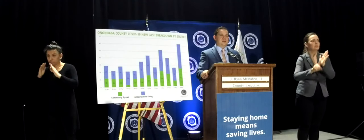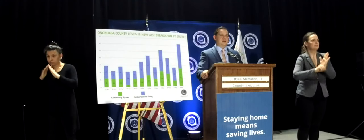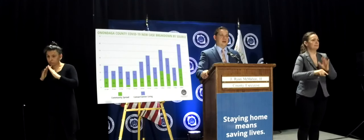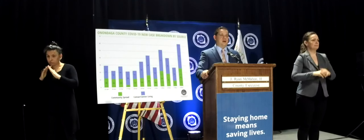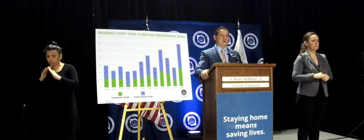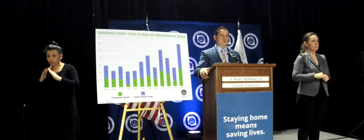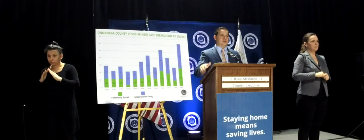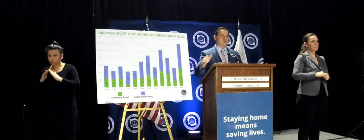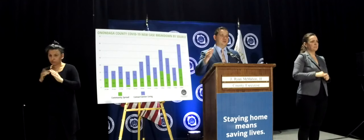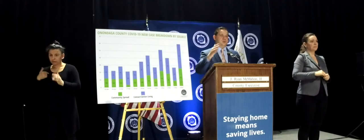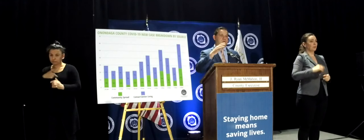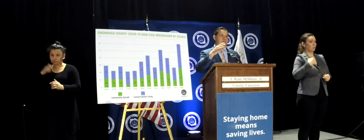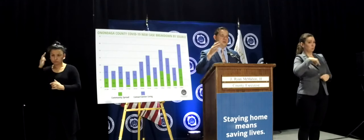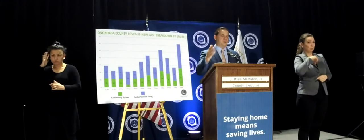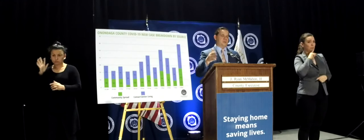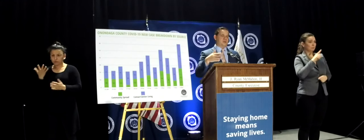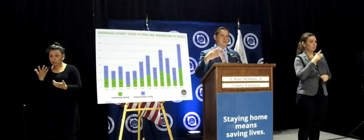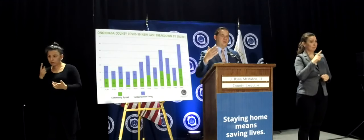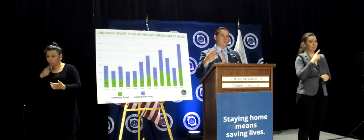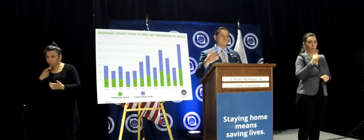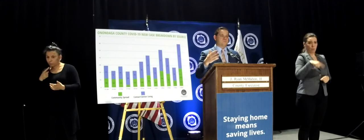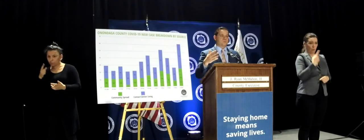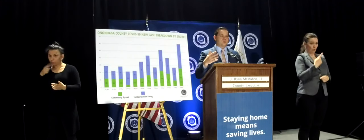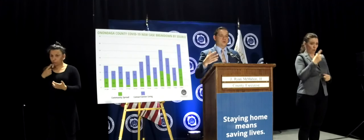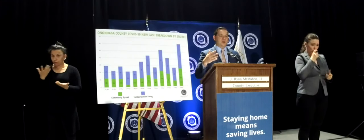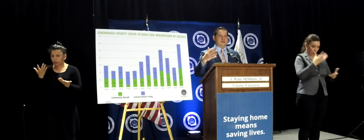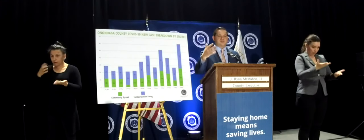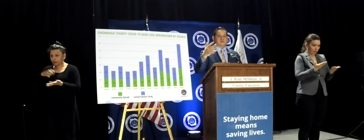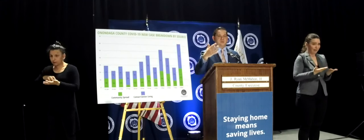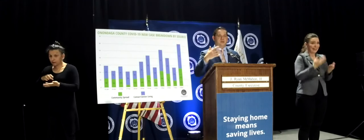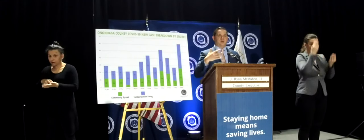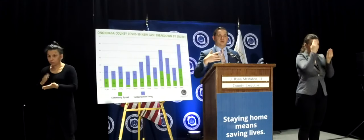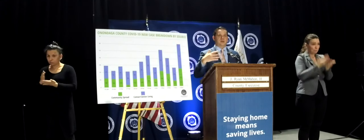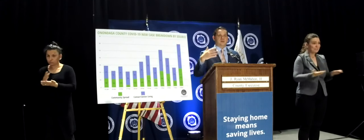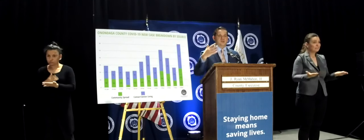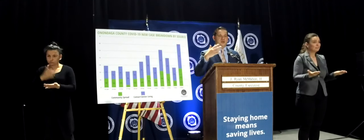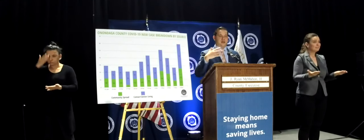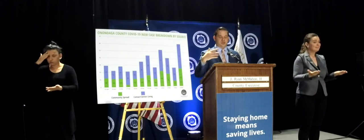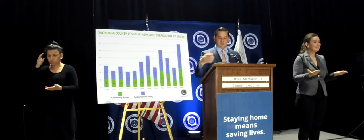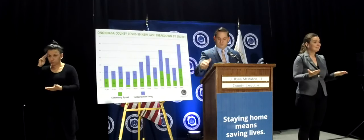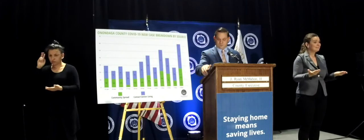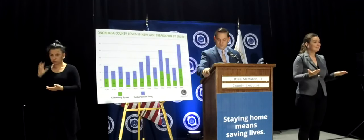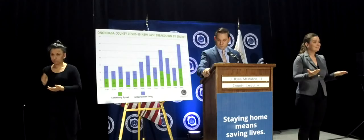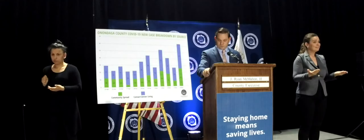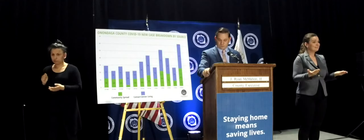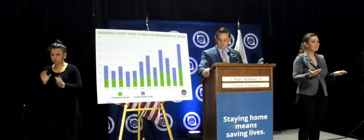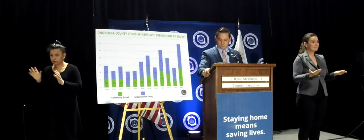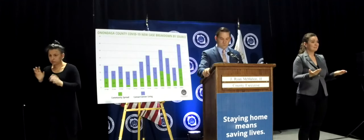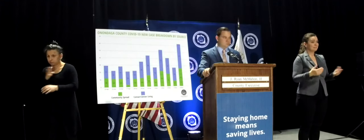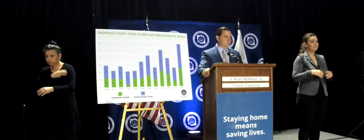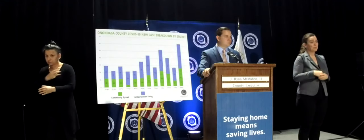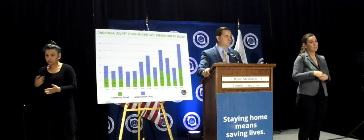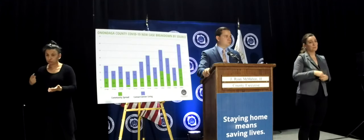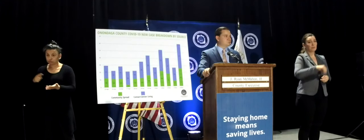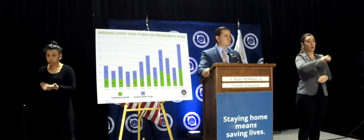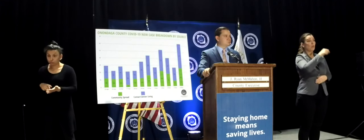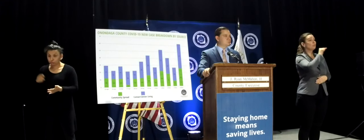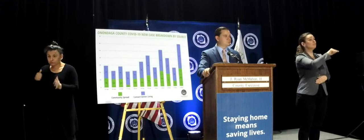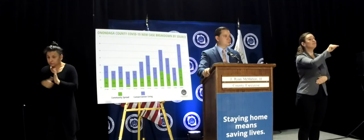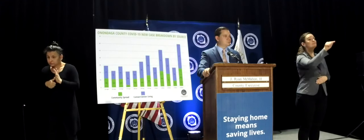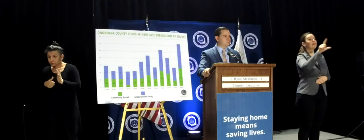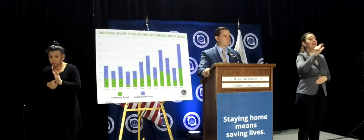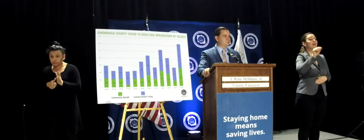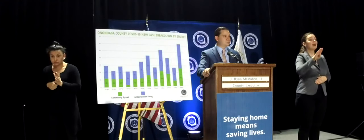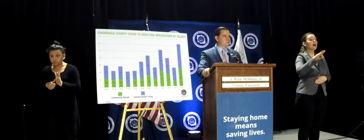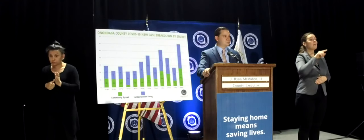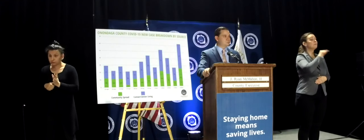so all these other tools that are becoming available, they're nice if they play within the strategy. Ryan, are you thinking, though, in terms of